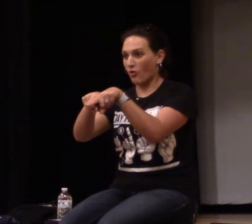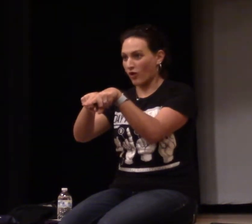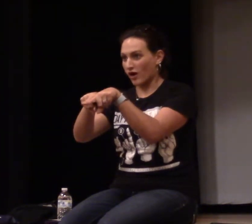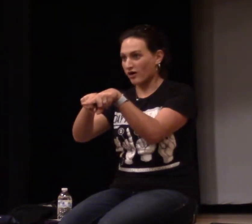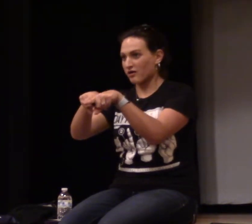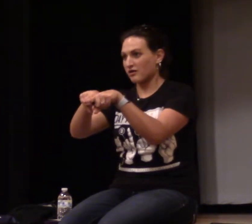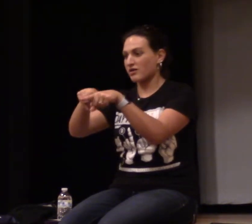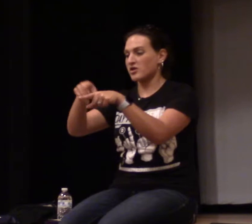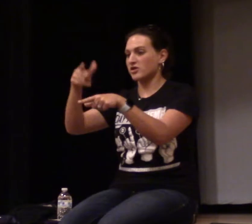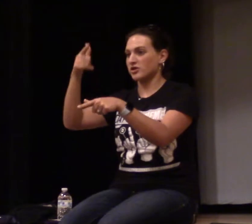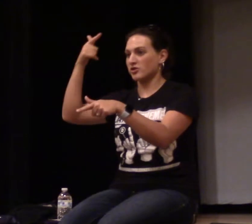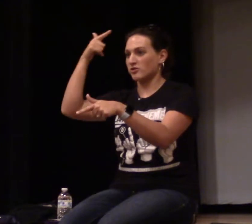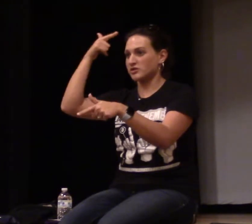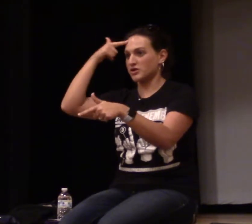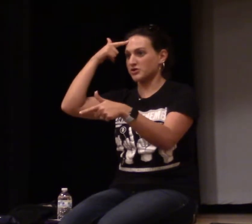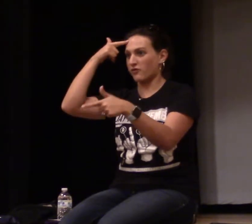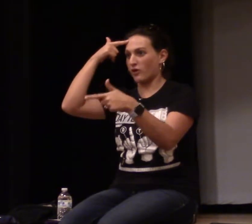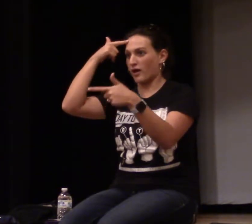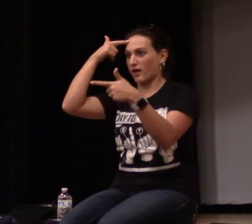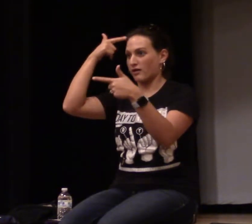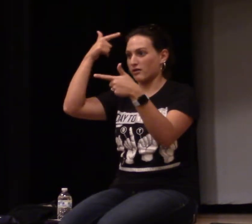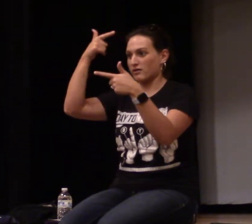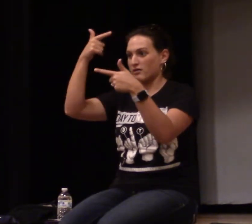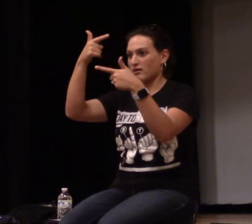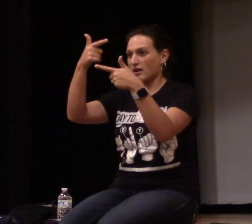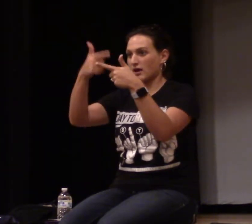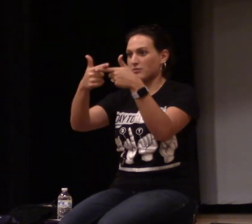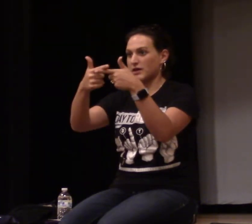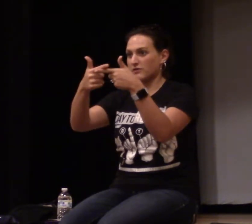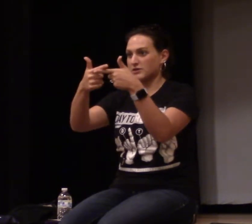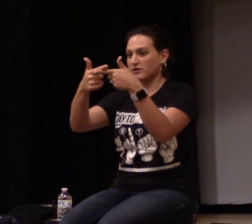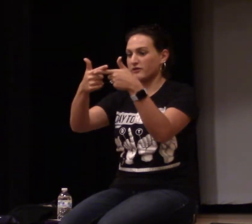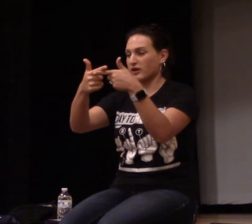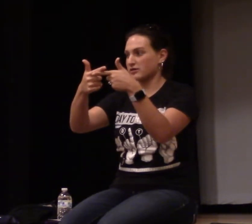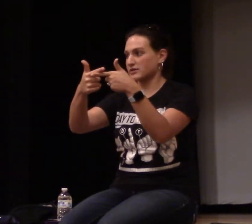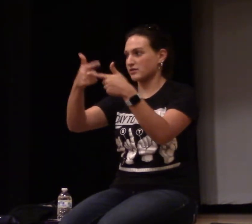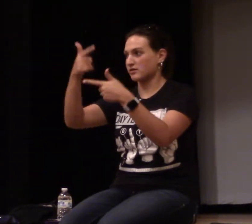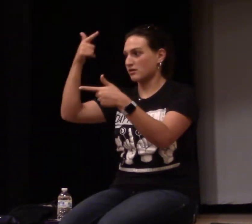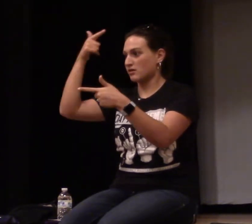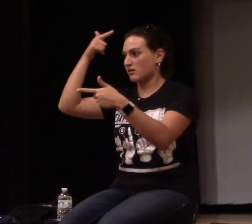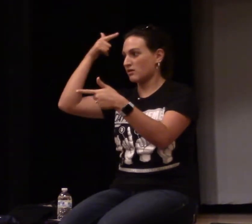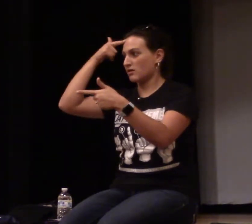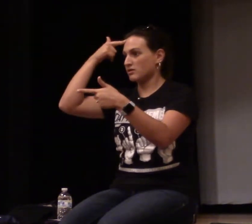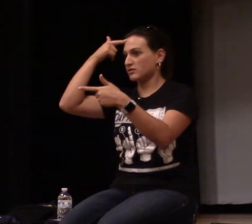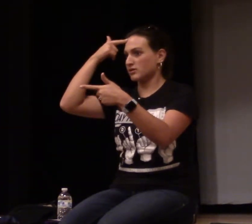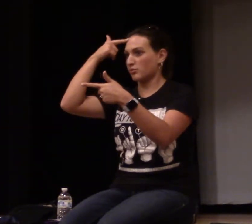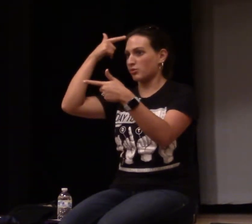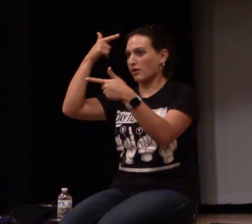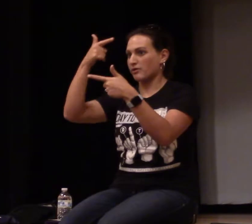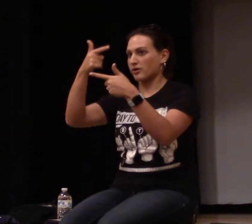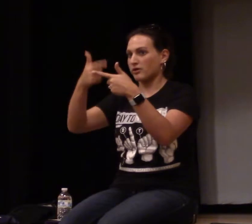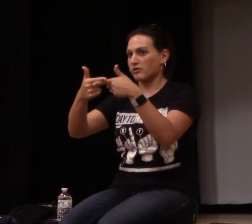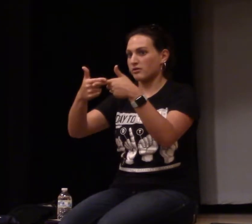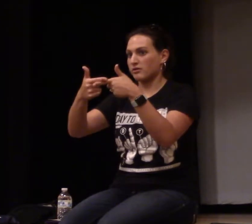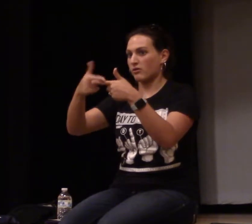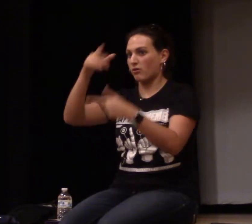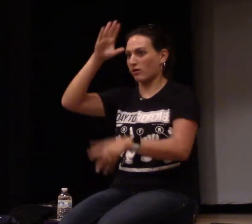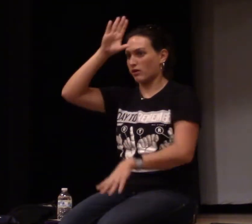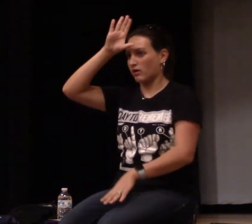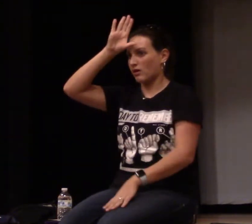or you can do touch your forehead and come down to your fingers. So brother or